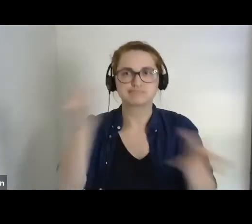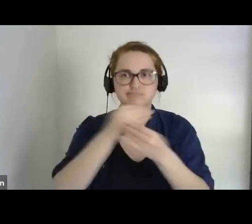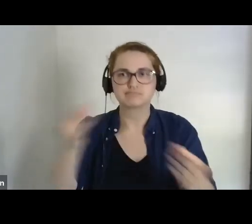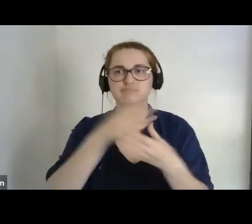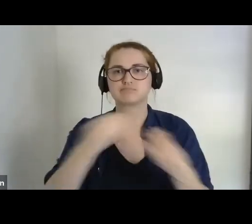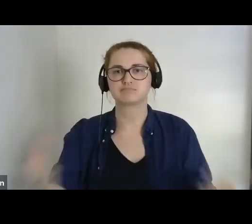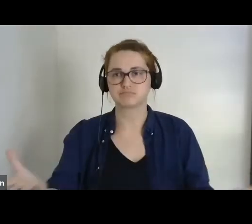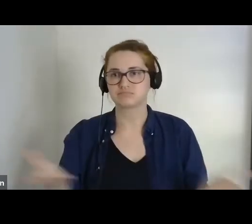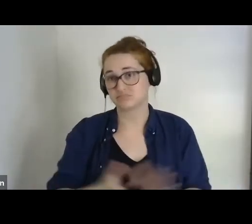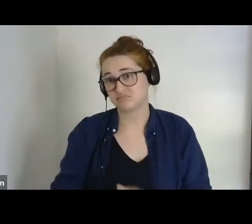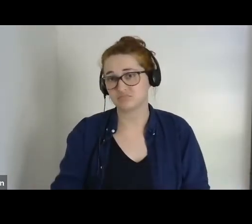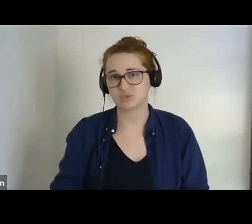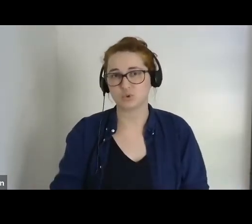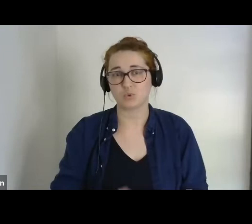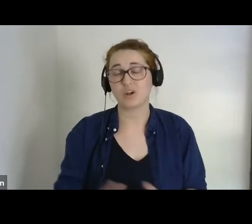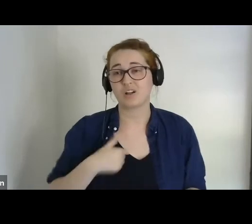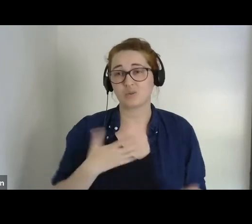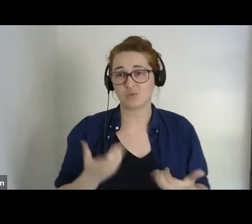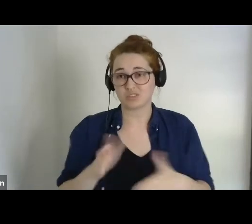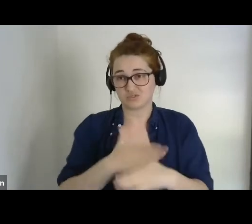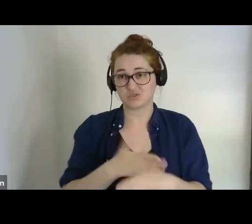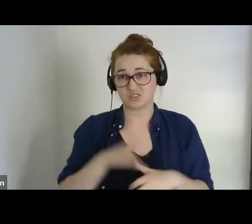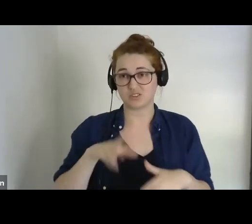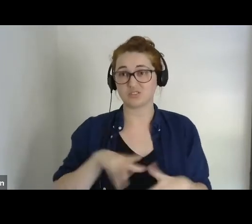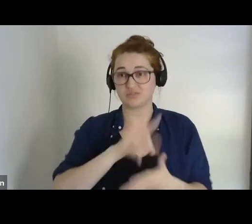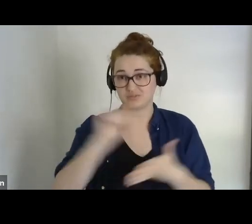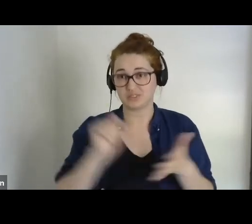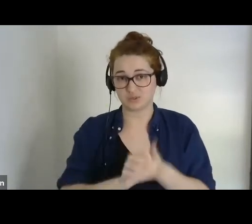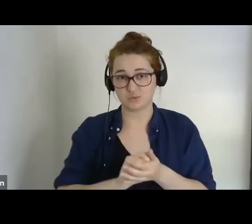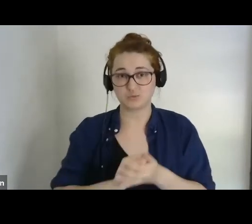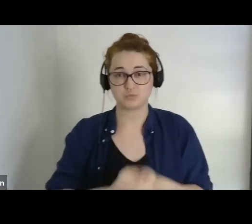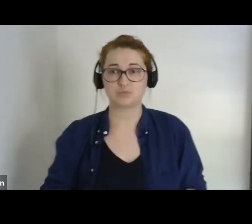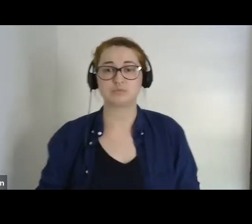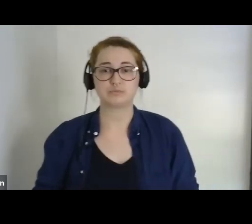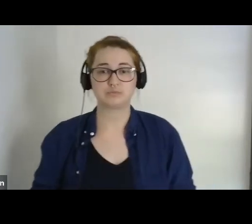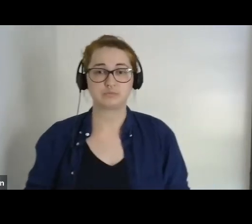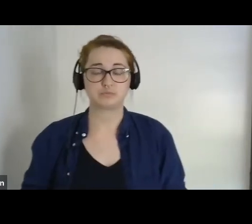without further ado, I'd like to just quickly play this video.